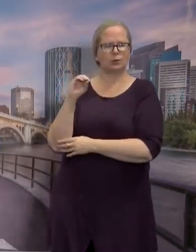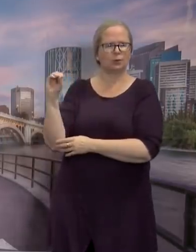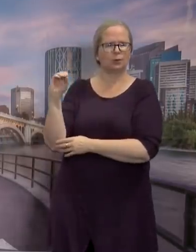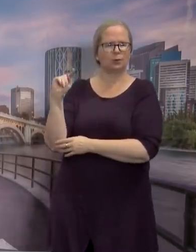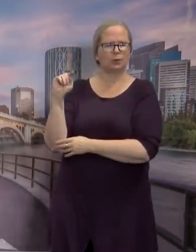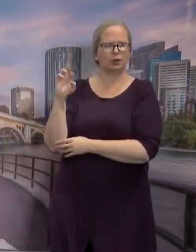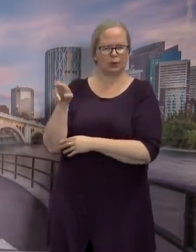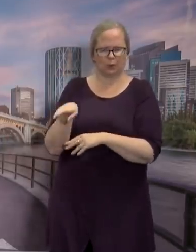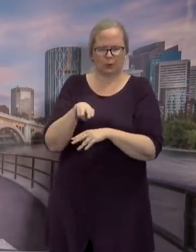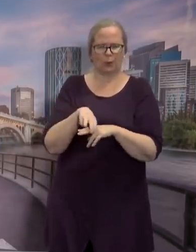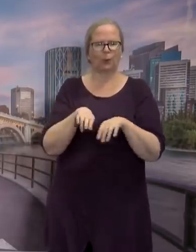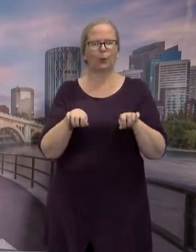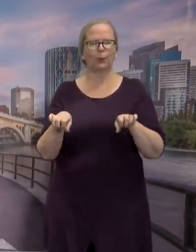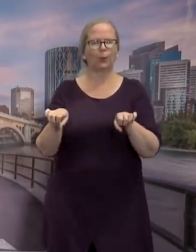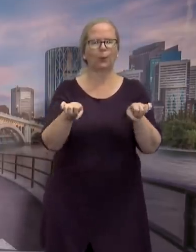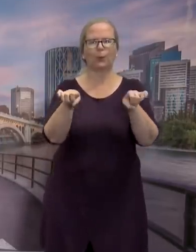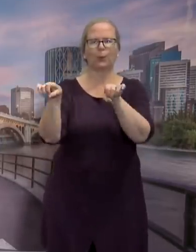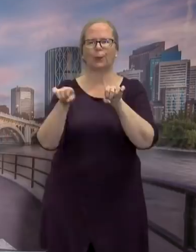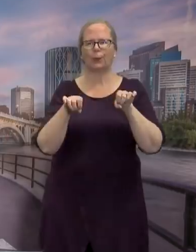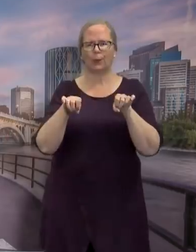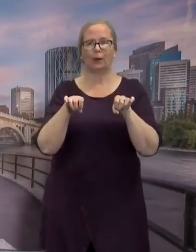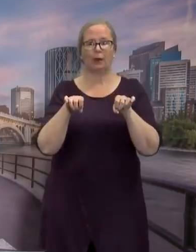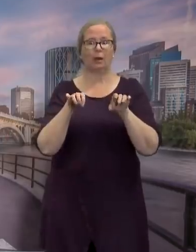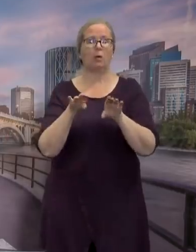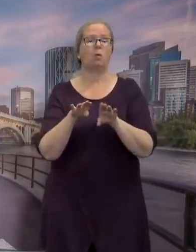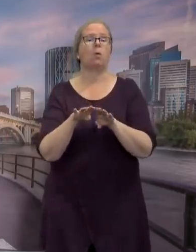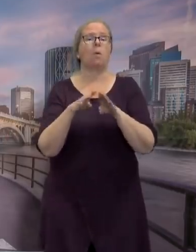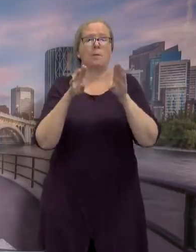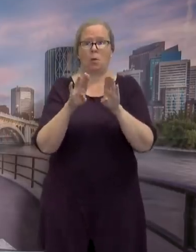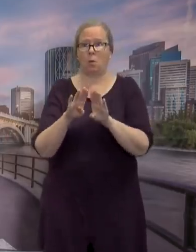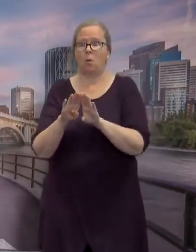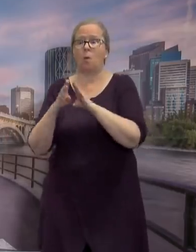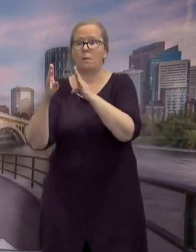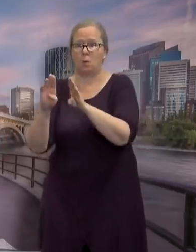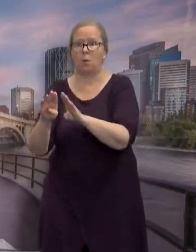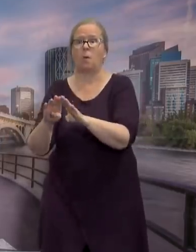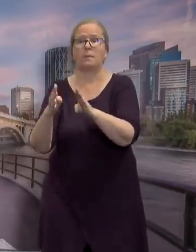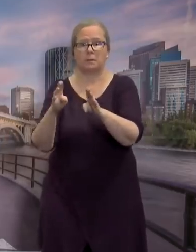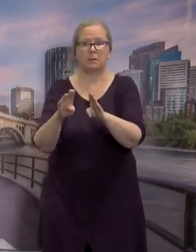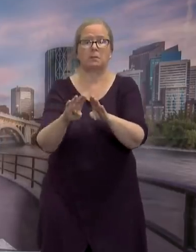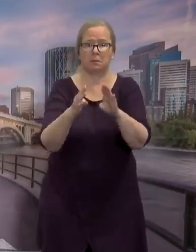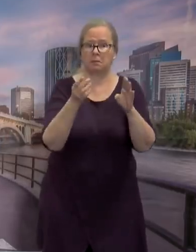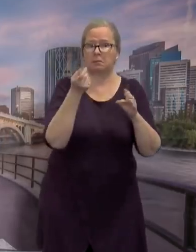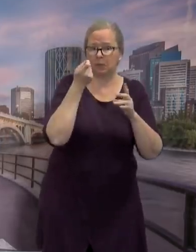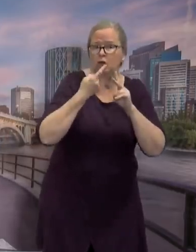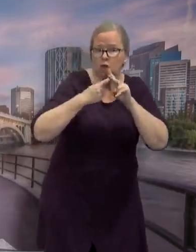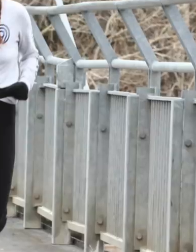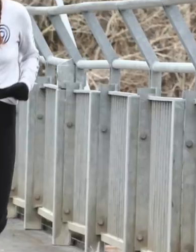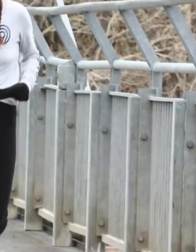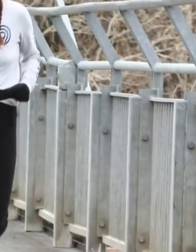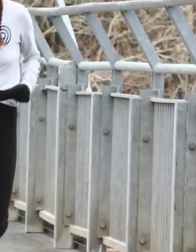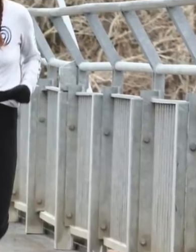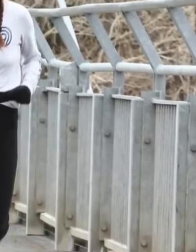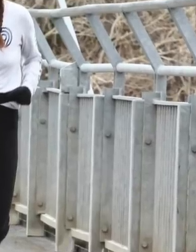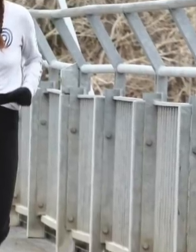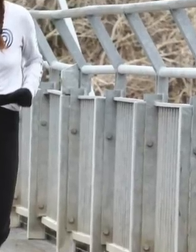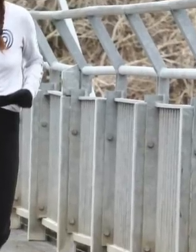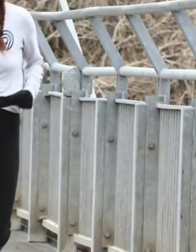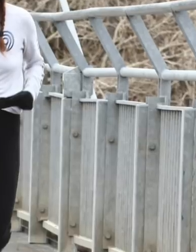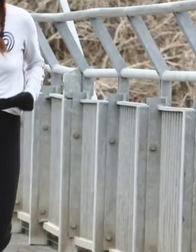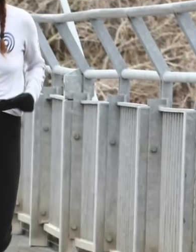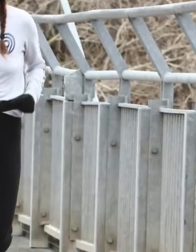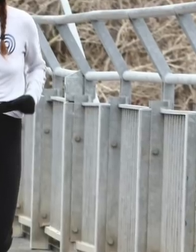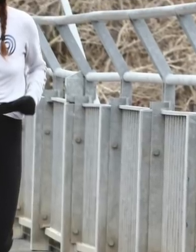restrictions and making it easier for people to get around while being physically distanced have been around e-scooters. Alberta